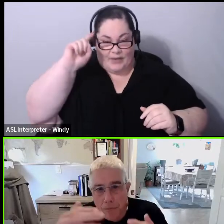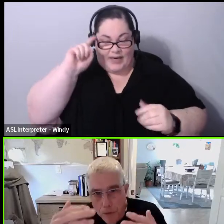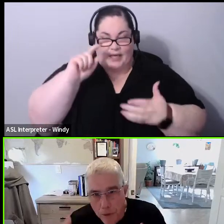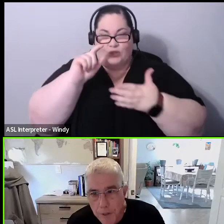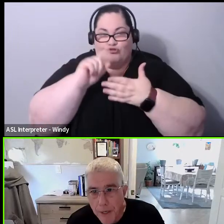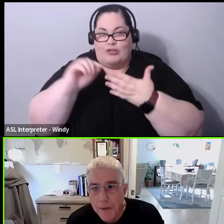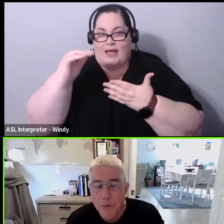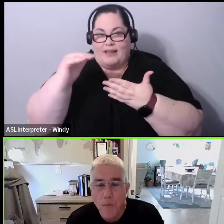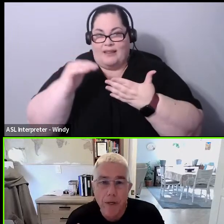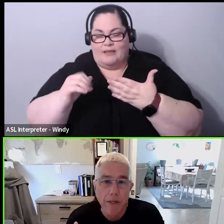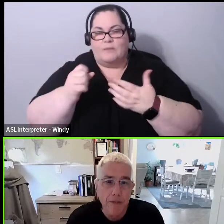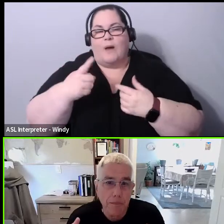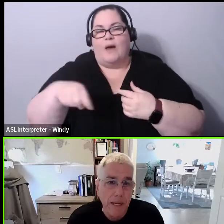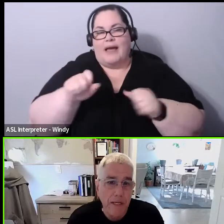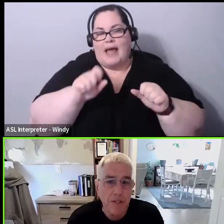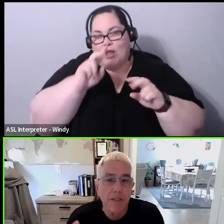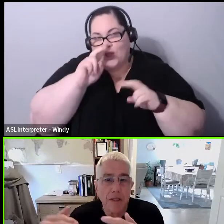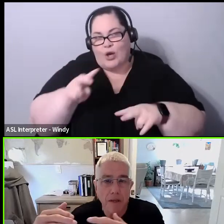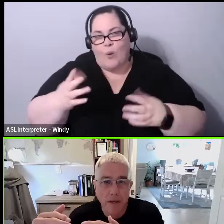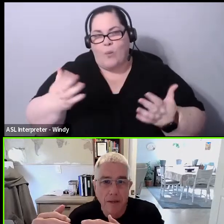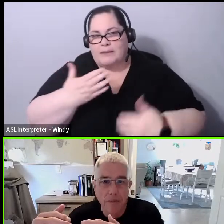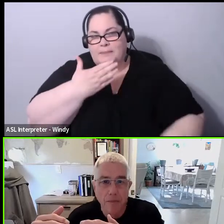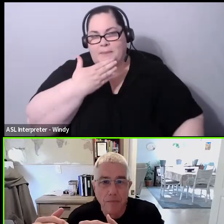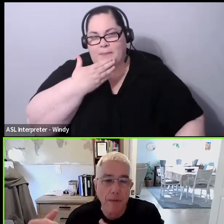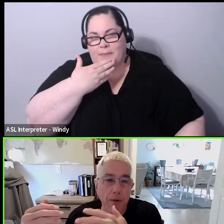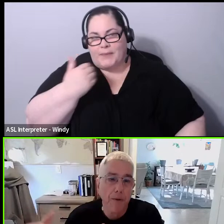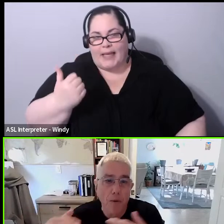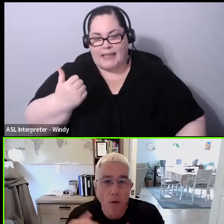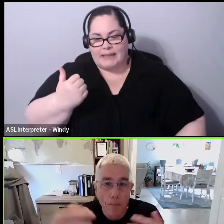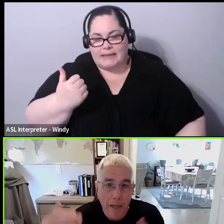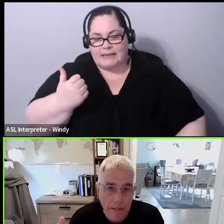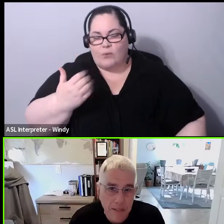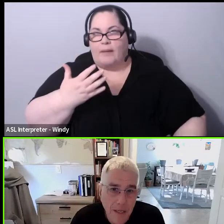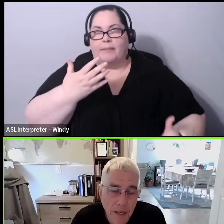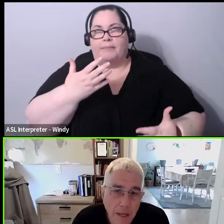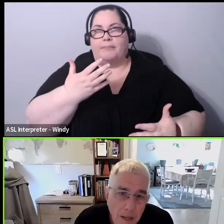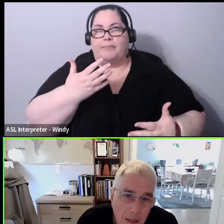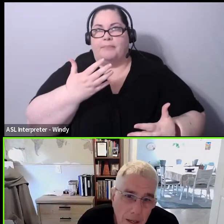able to look at what is best and